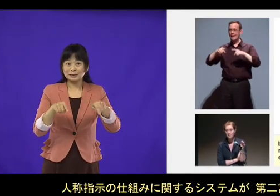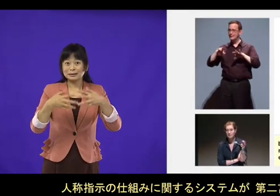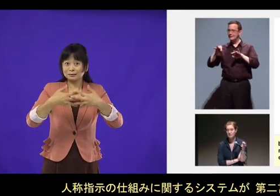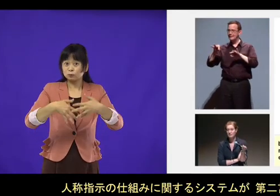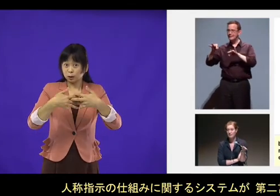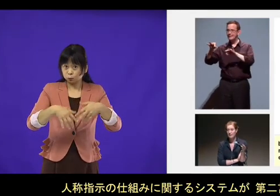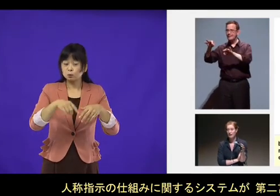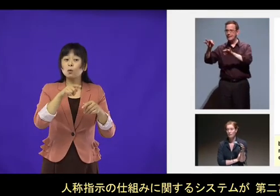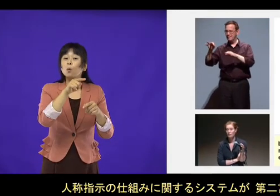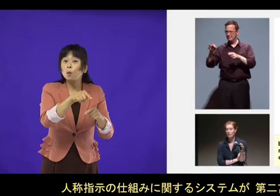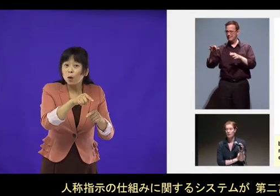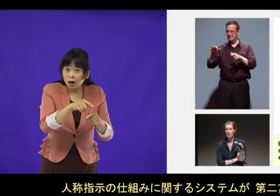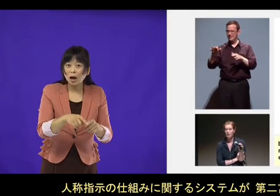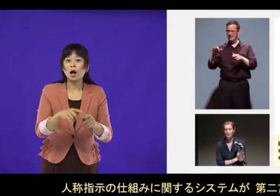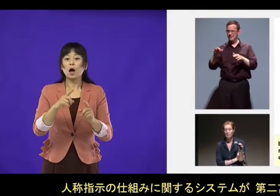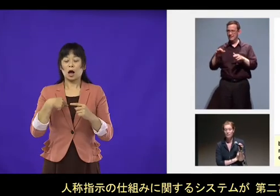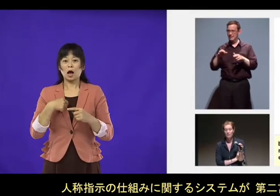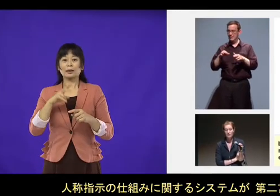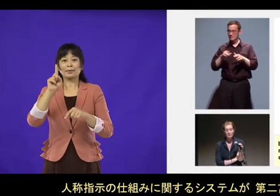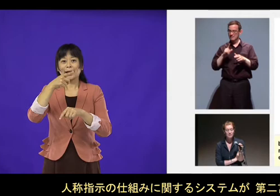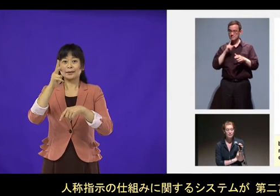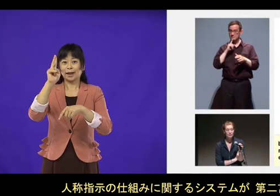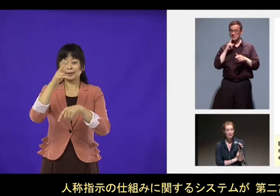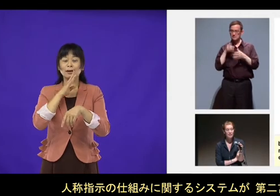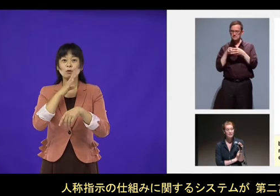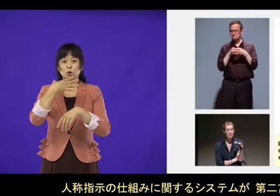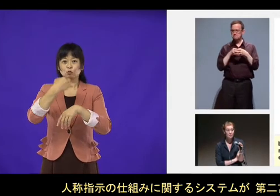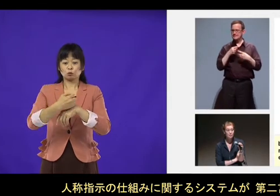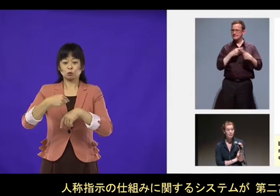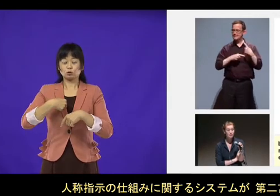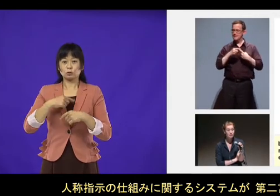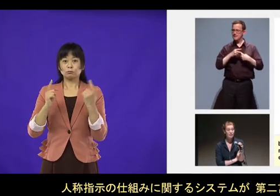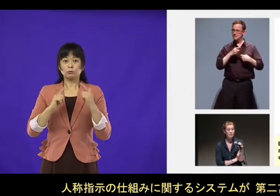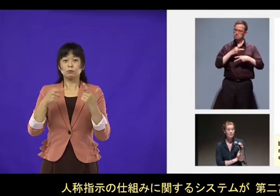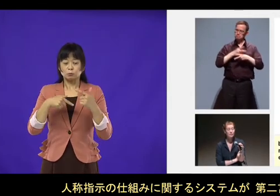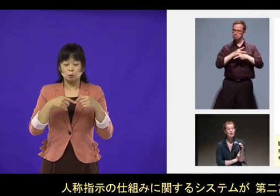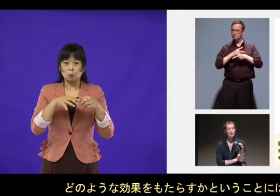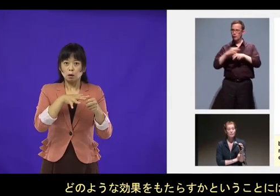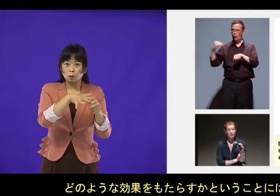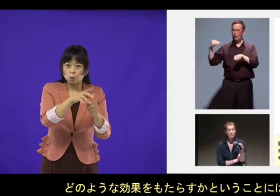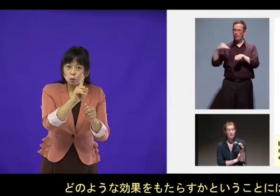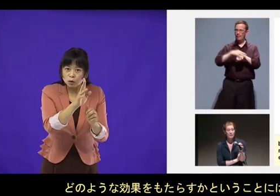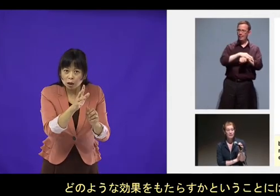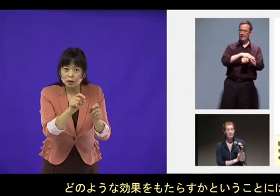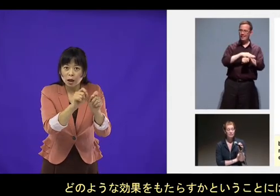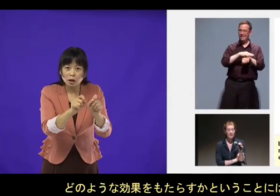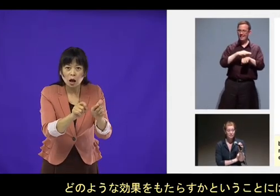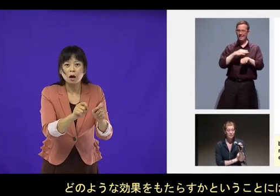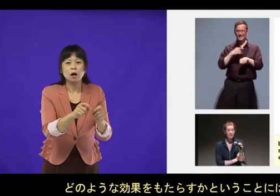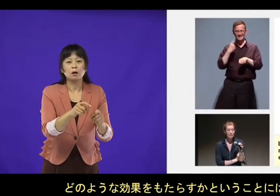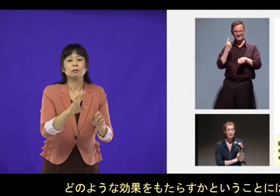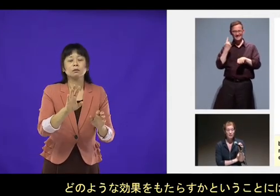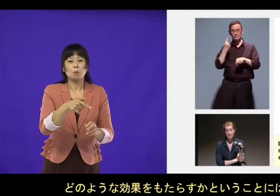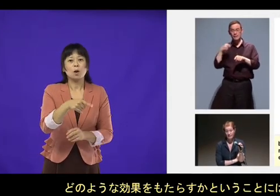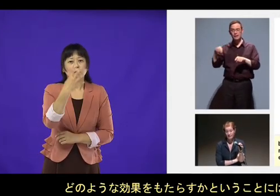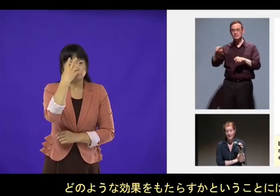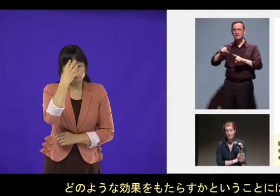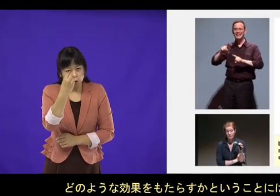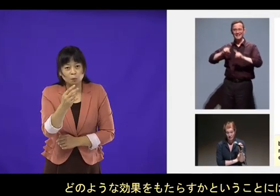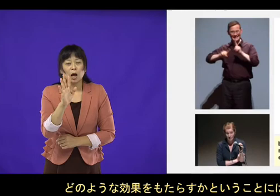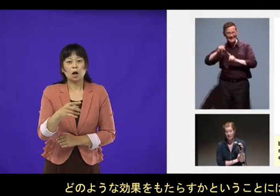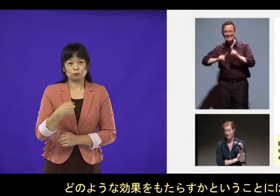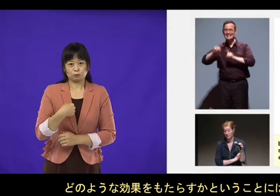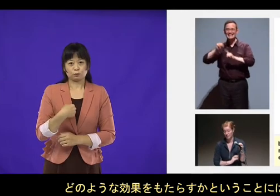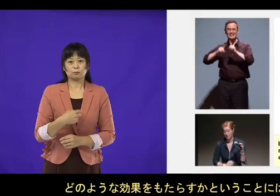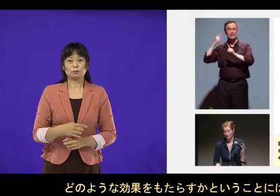I'm interested to see how the mechanisms for person reference might be an effect of second